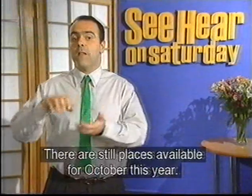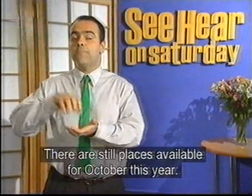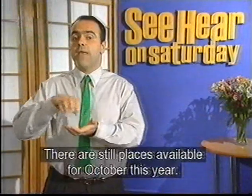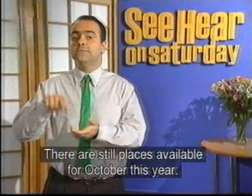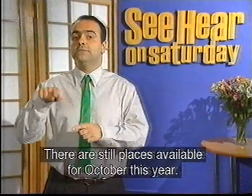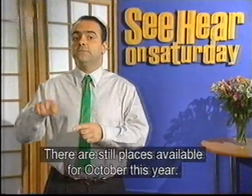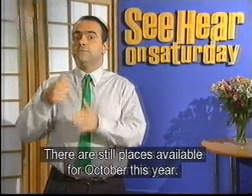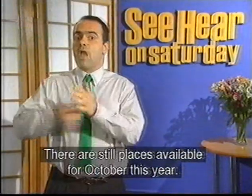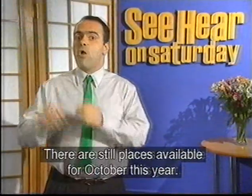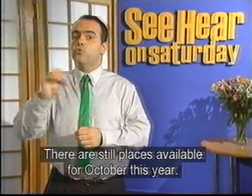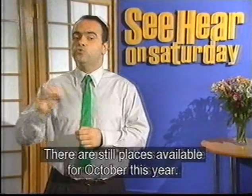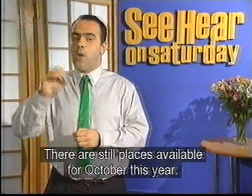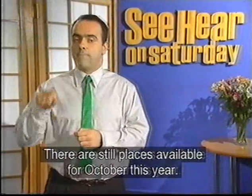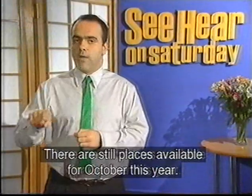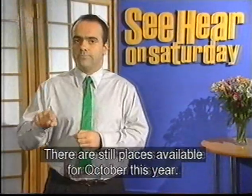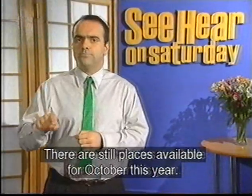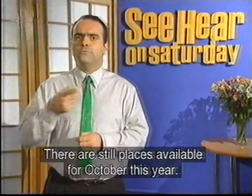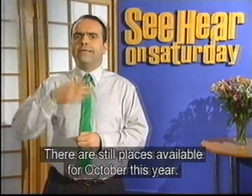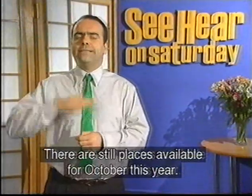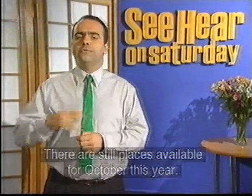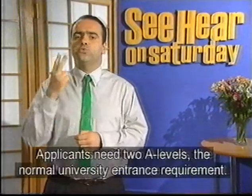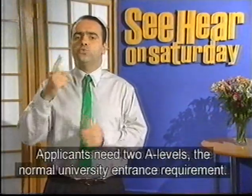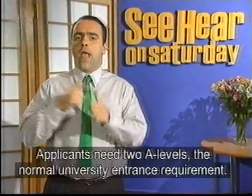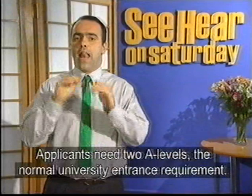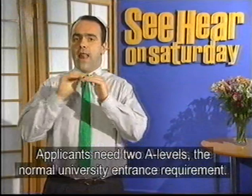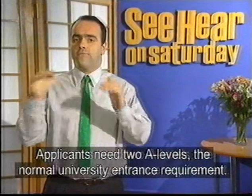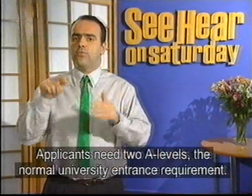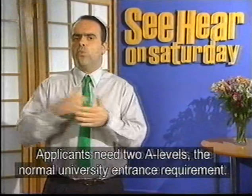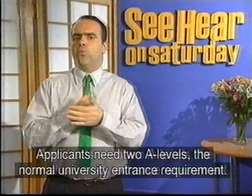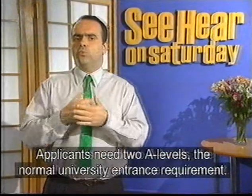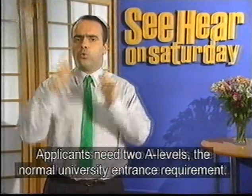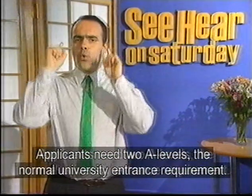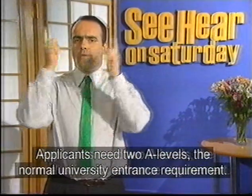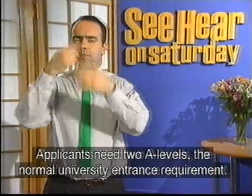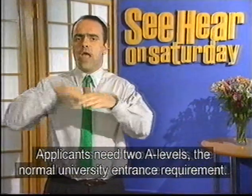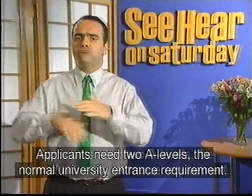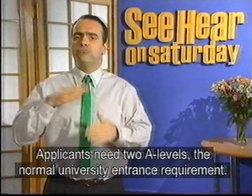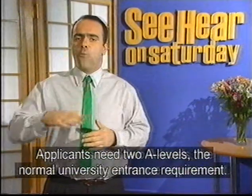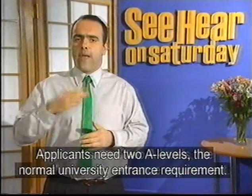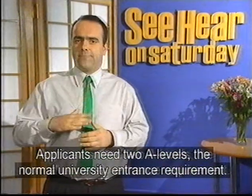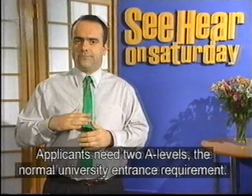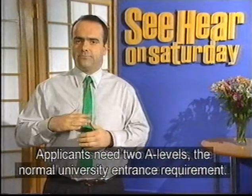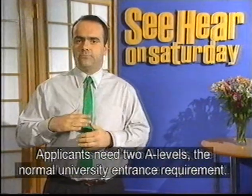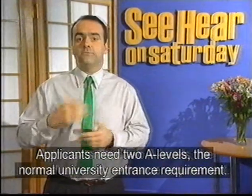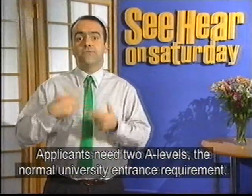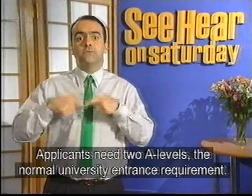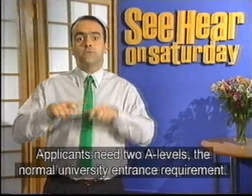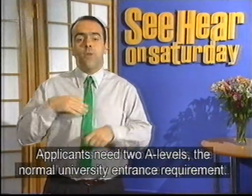There are still places available for October this year, and applicants need 2 A-levels, which is the normal university entrance